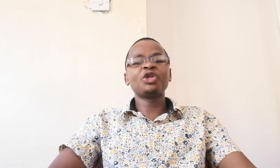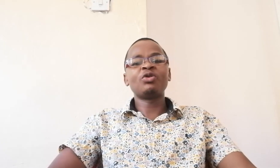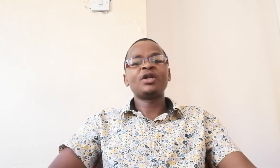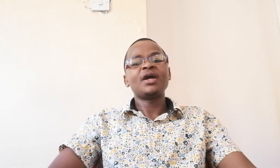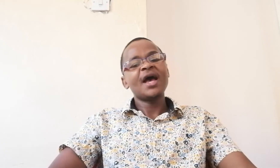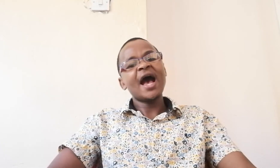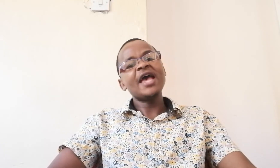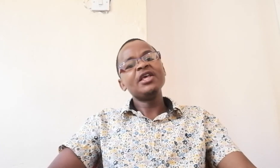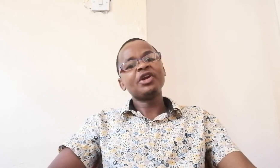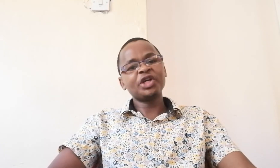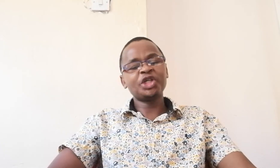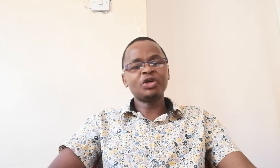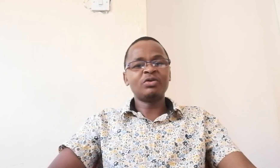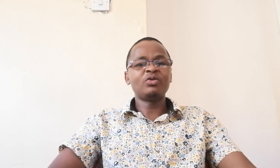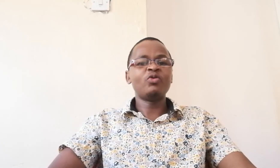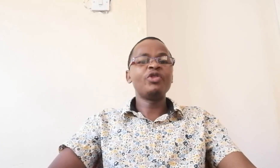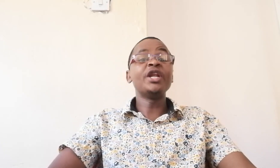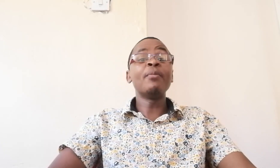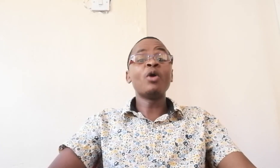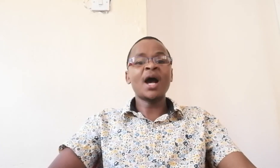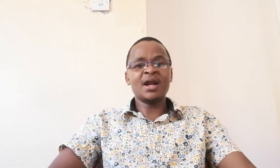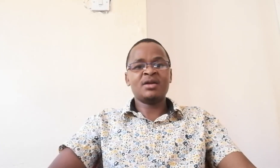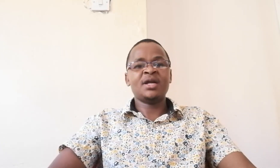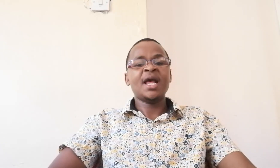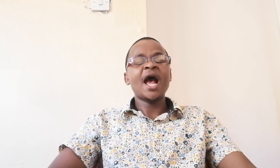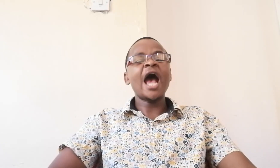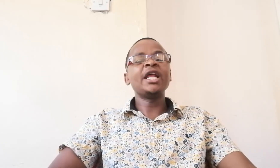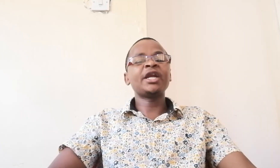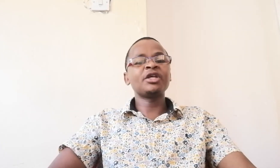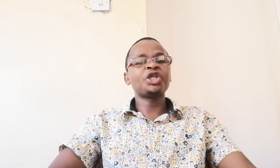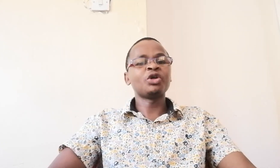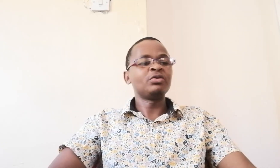aeration. Aeration with double R. Aeration.